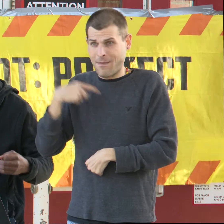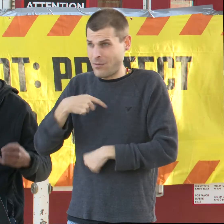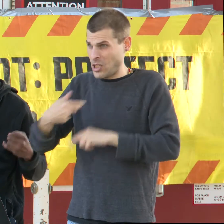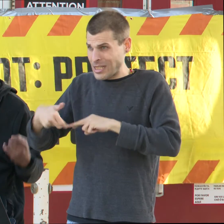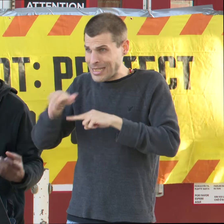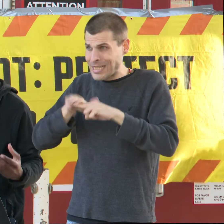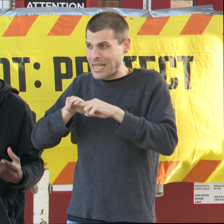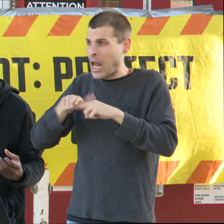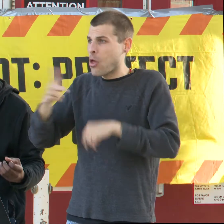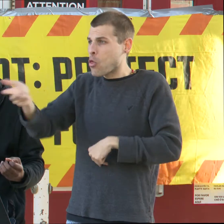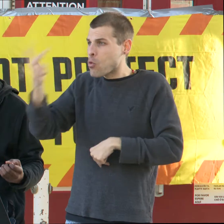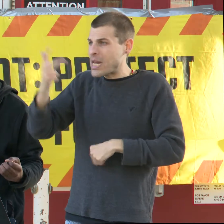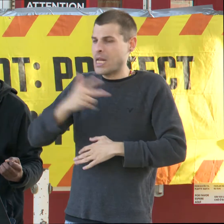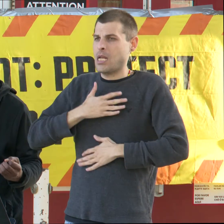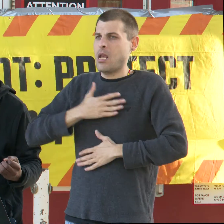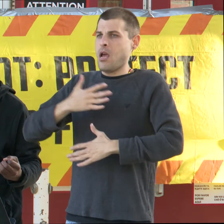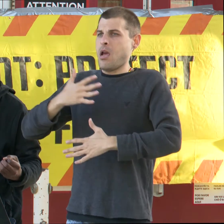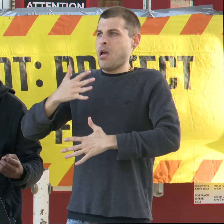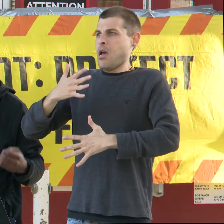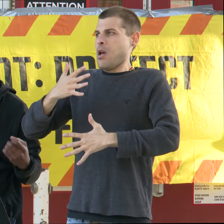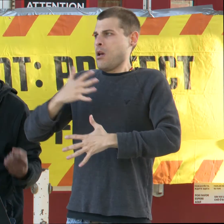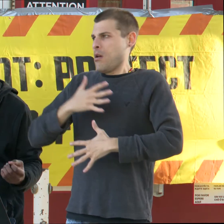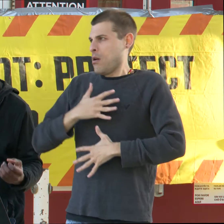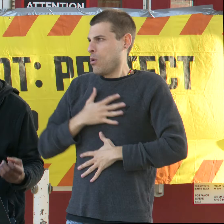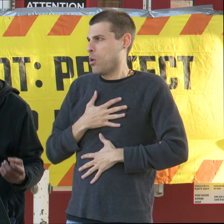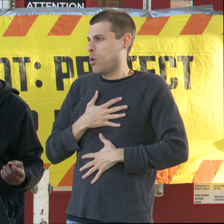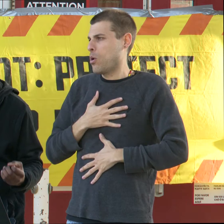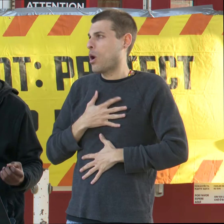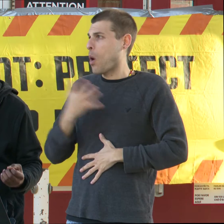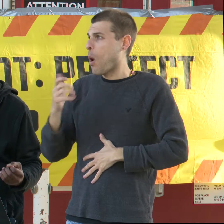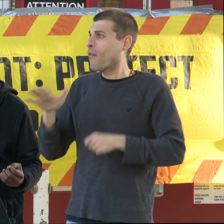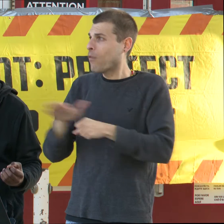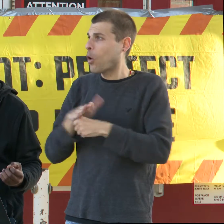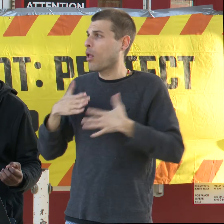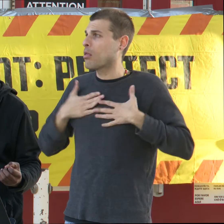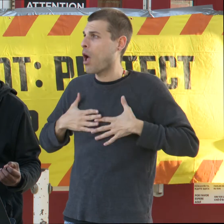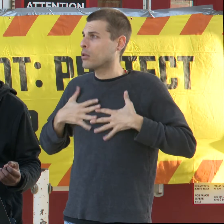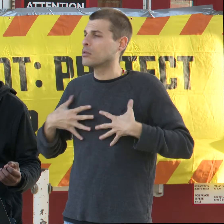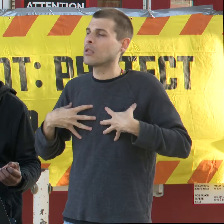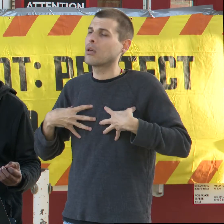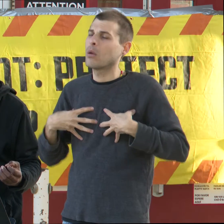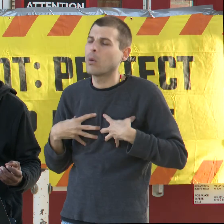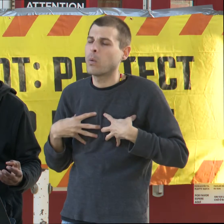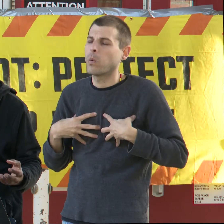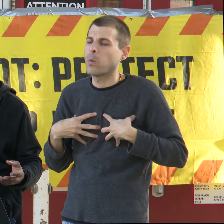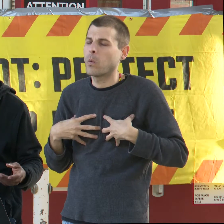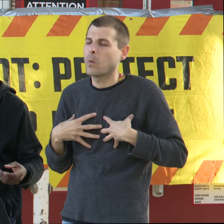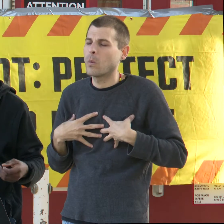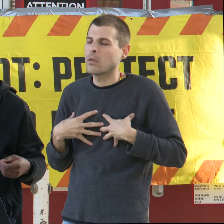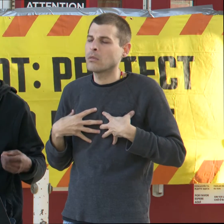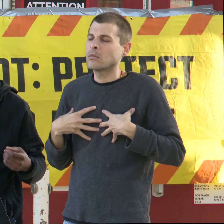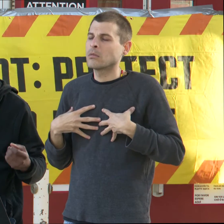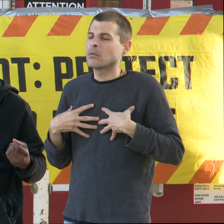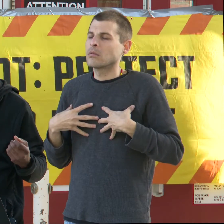and take three breaths? Just empty out your lungs, take an inhale for a 4 or 5